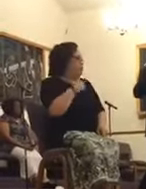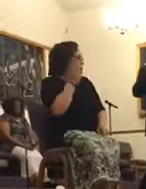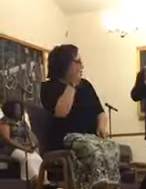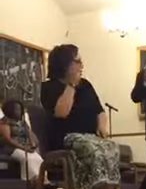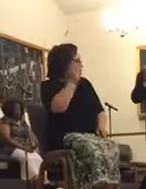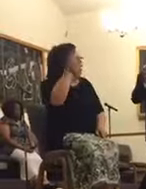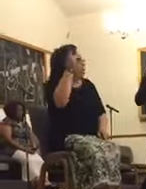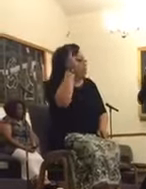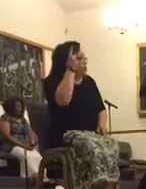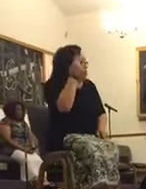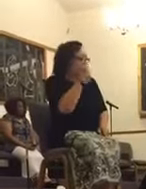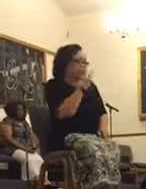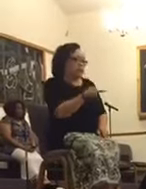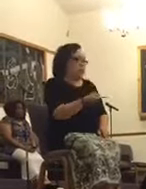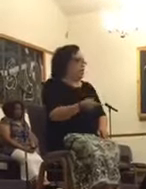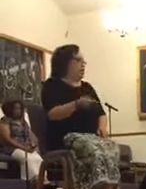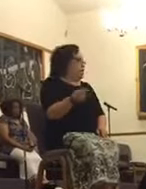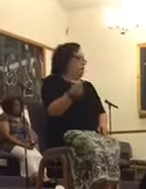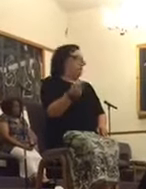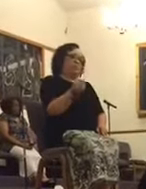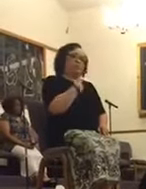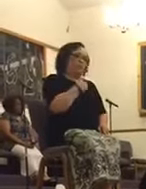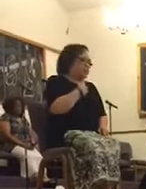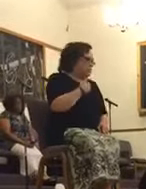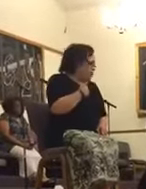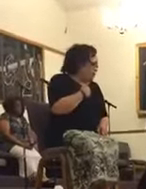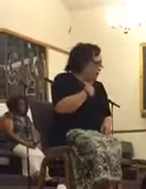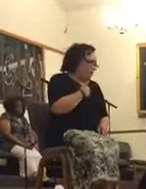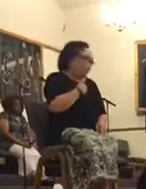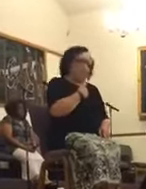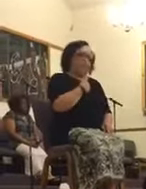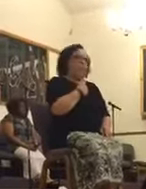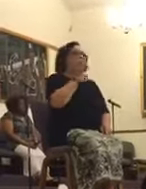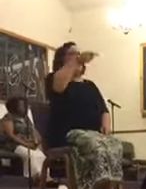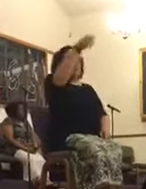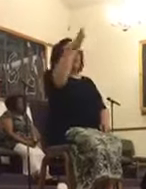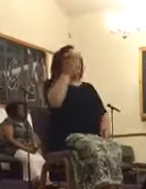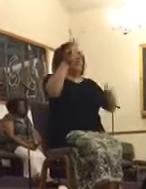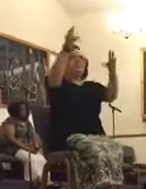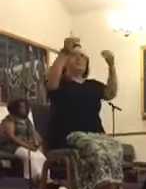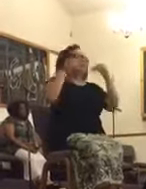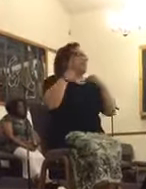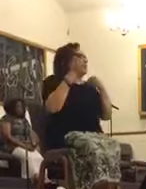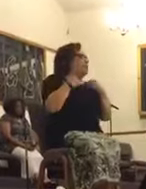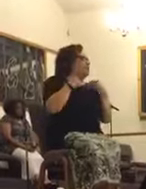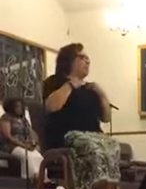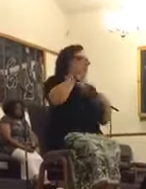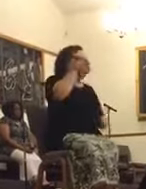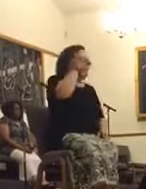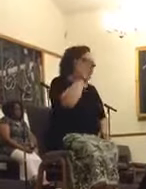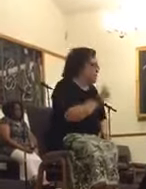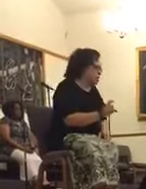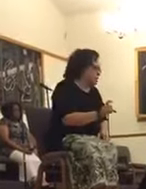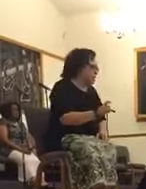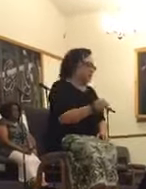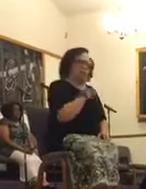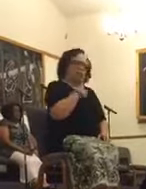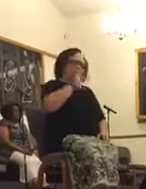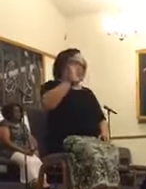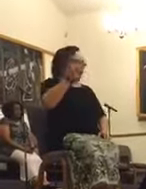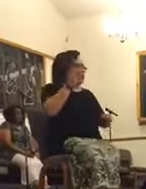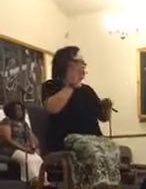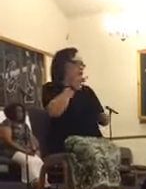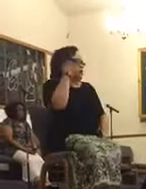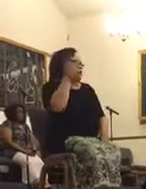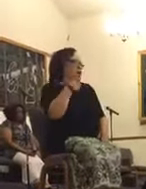say, woe unto me. Our necessity is laid upon me. Woe unto me if I preach not the